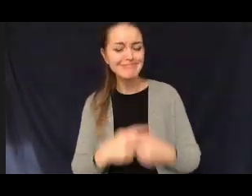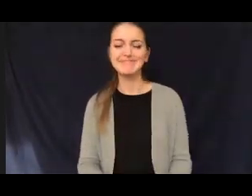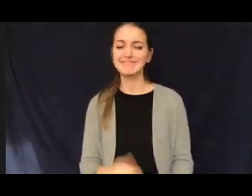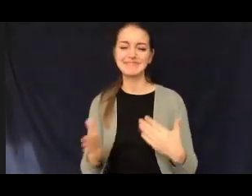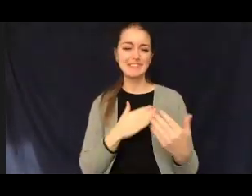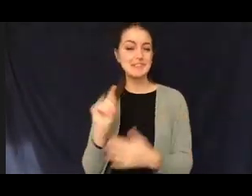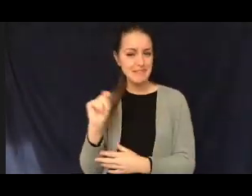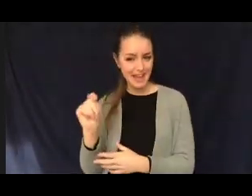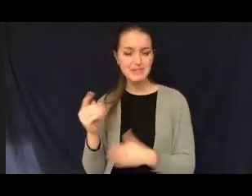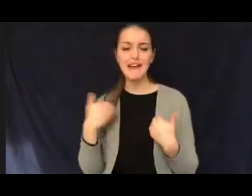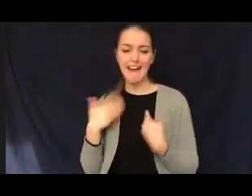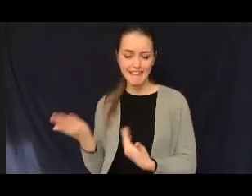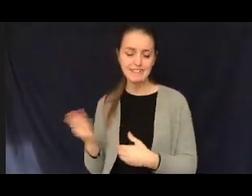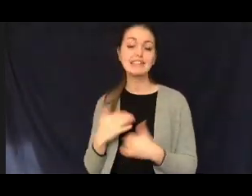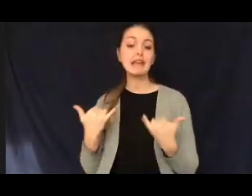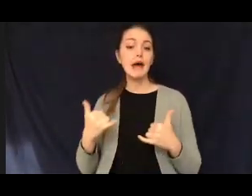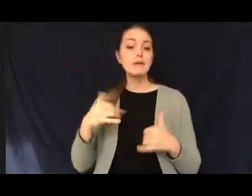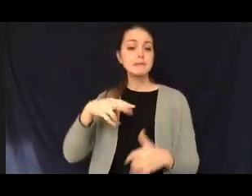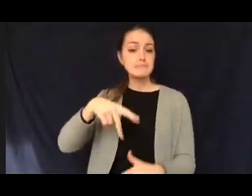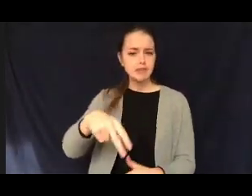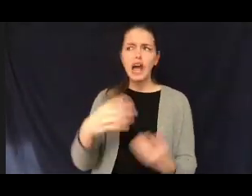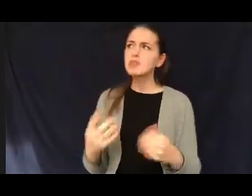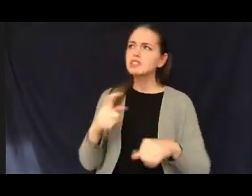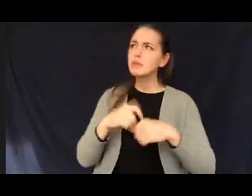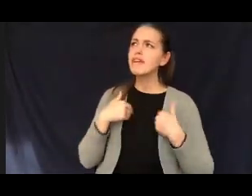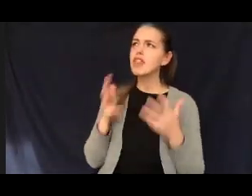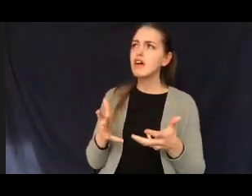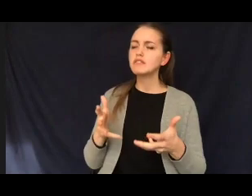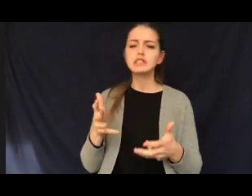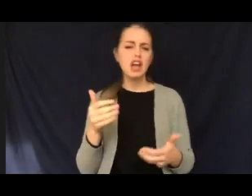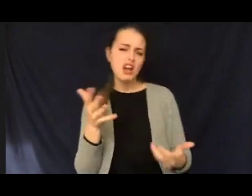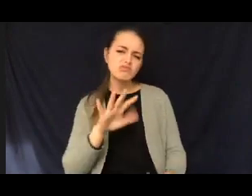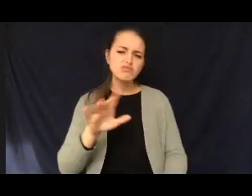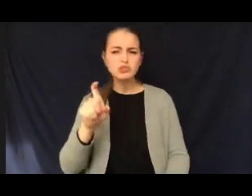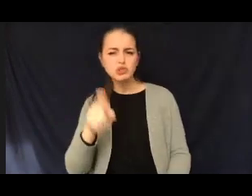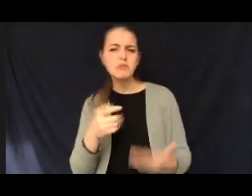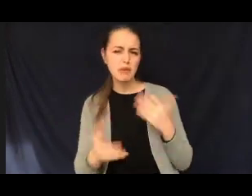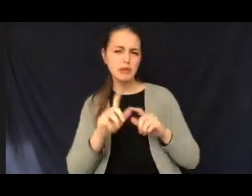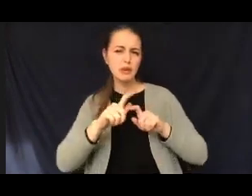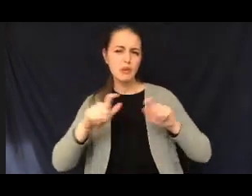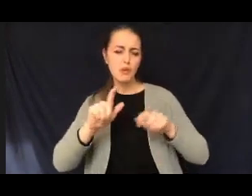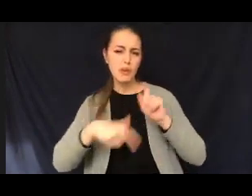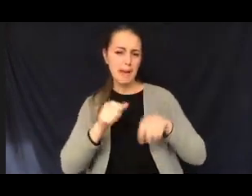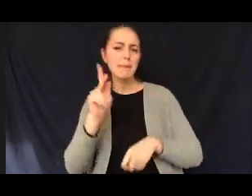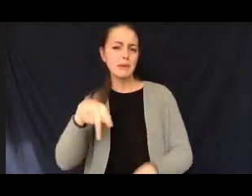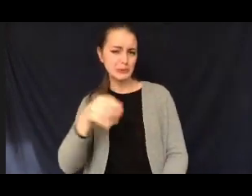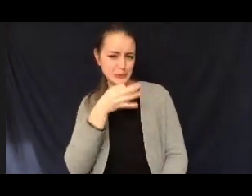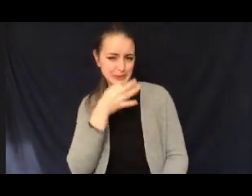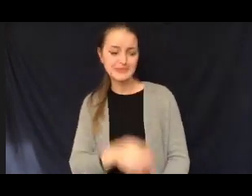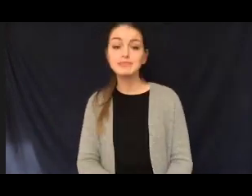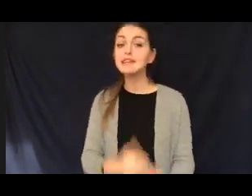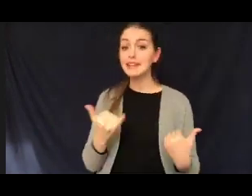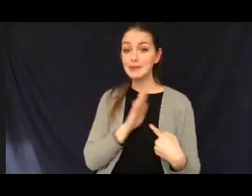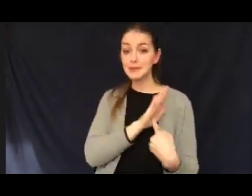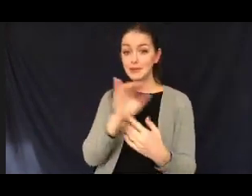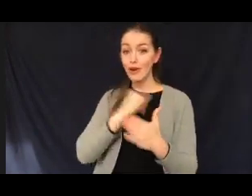So now we're gonna wind down. Actually, how much time do we have? Are we okay? Yeah, we should probably wrap up here in a couple minutes. Okay, let me show you the art room.